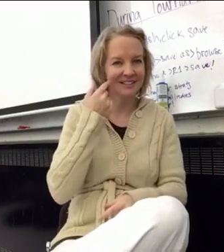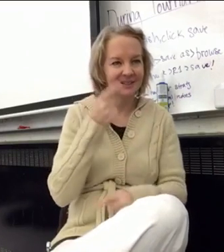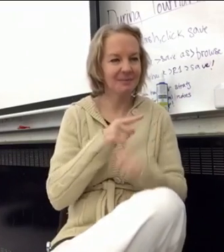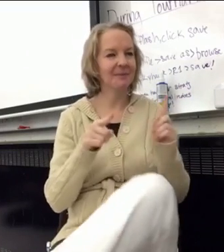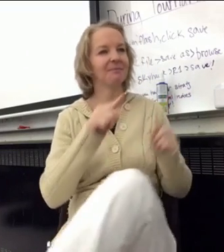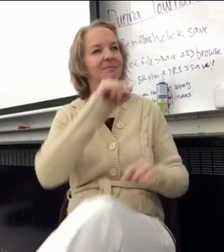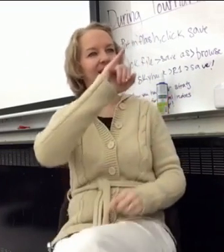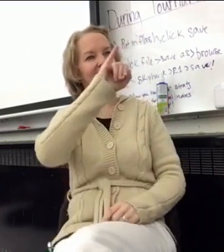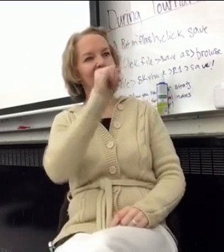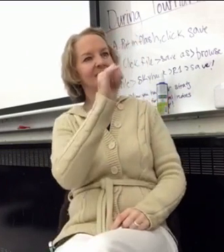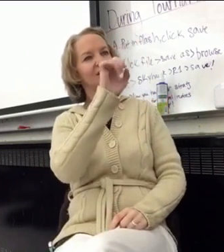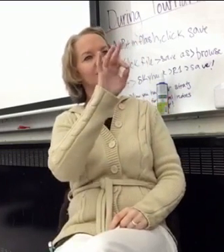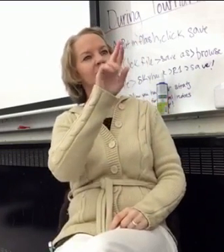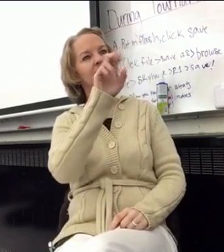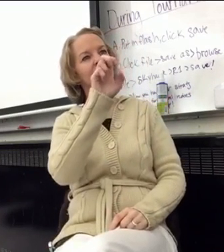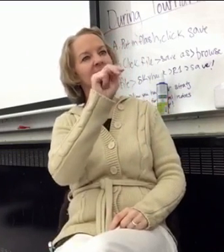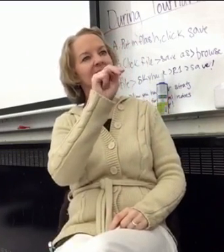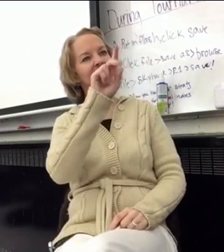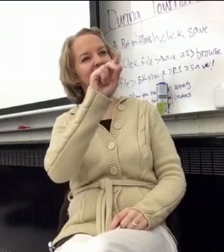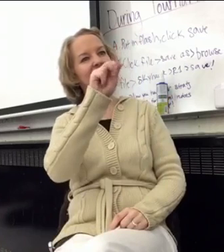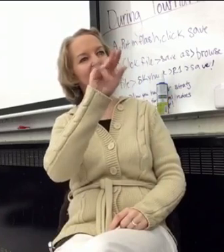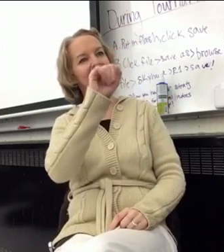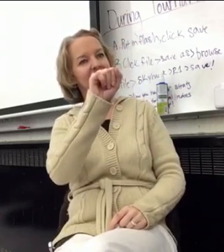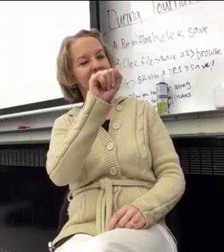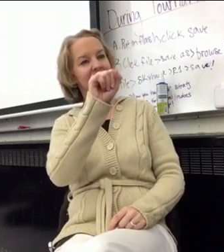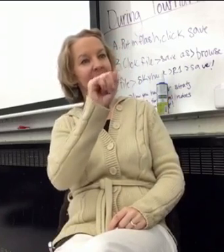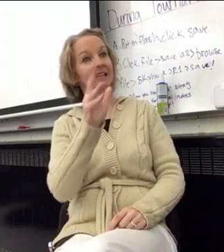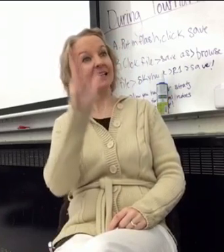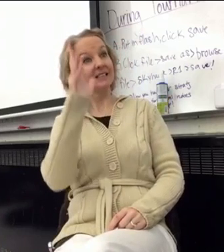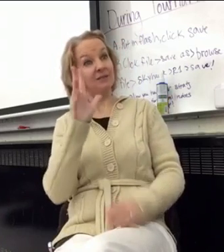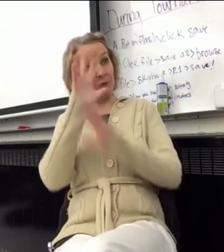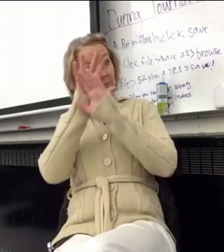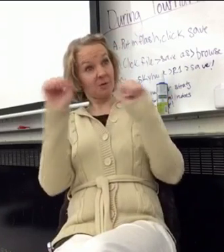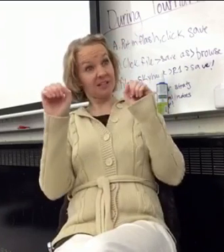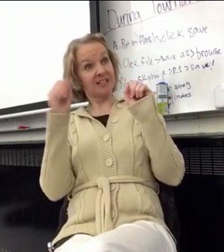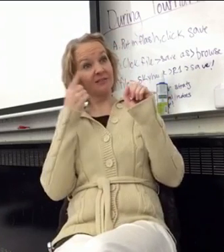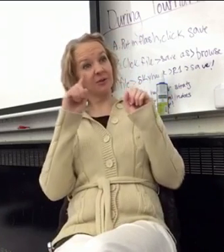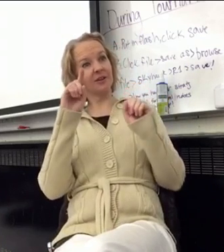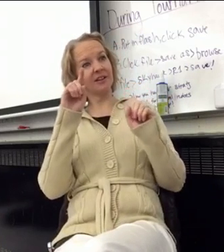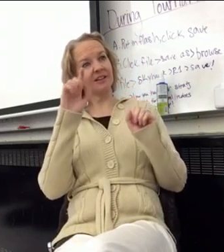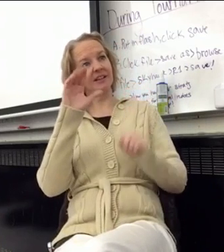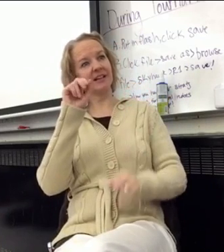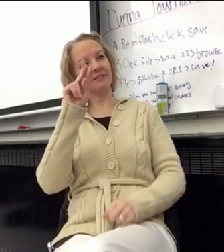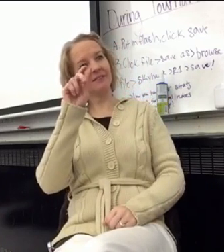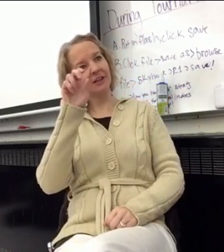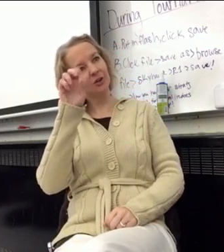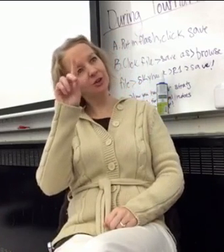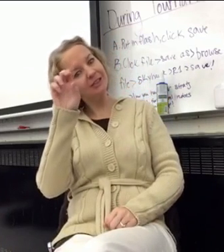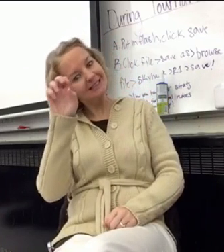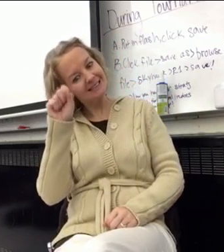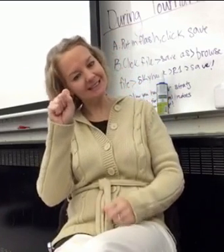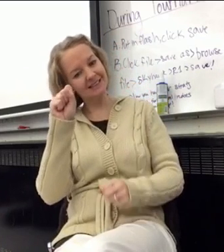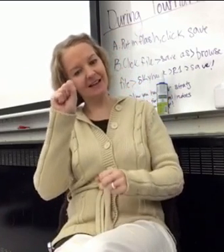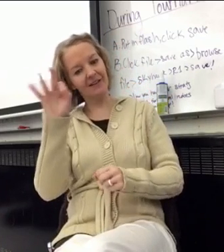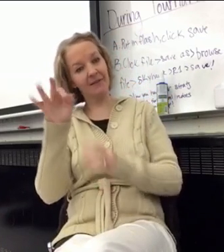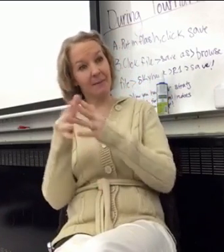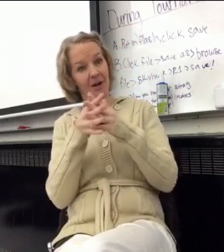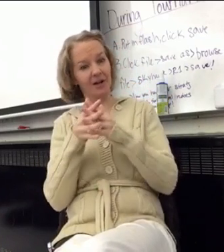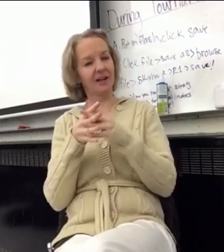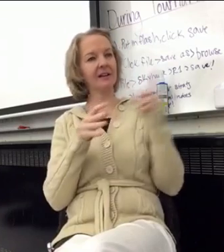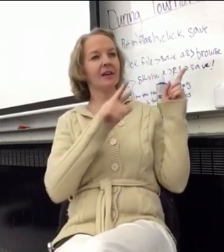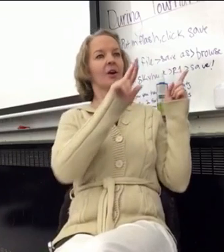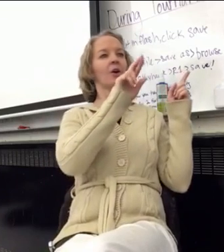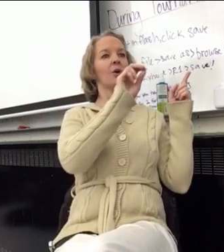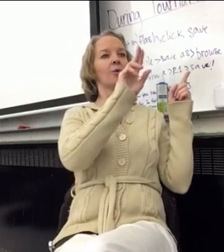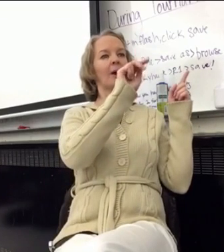is Jefferson Davis, the former president of the Confederate States of America. What about this guy? Robert E. Lee. Robert E. Lee.